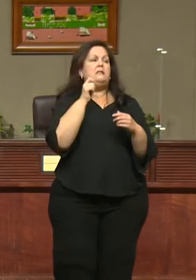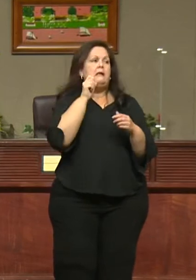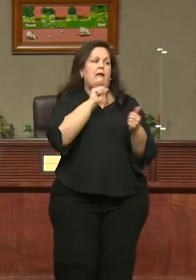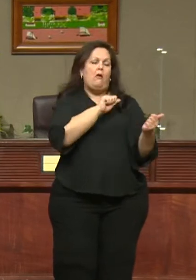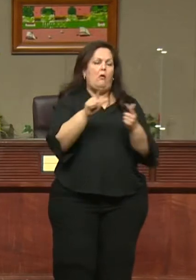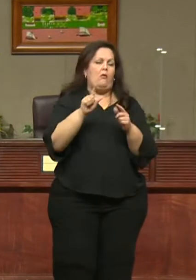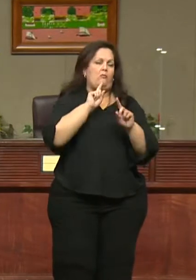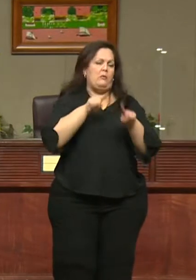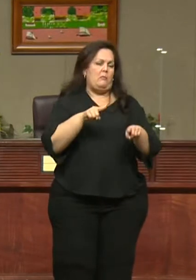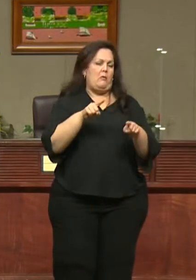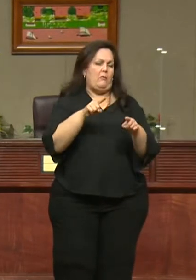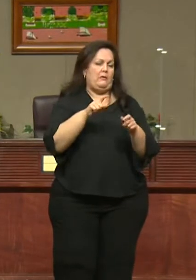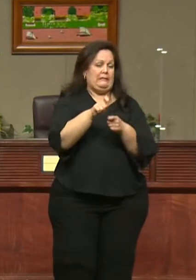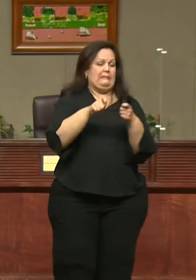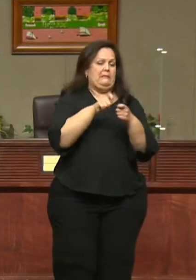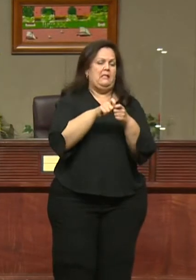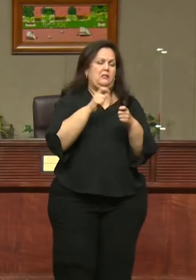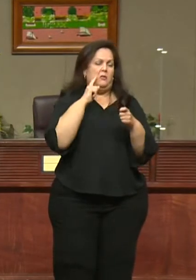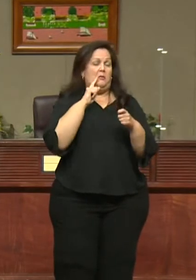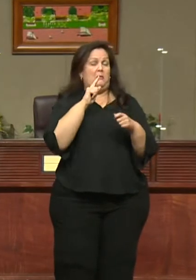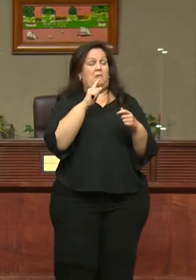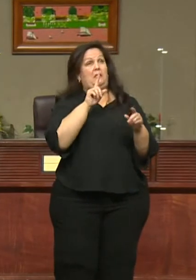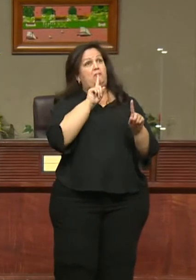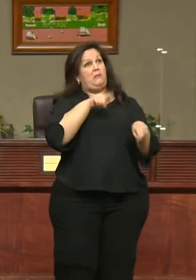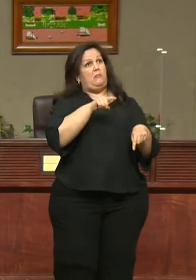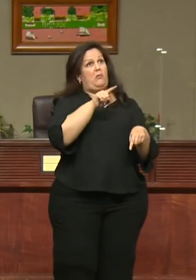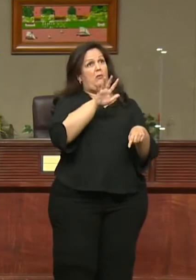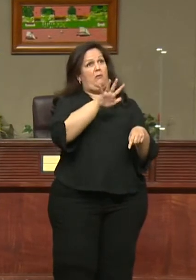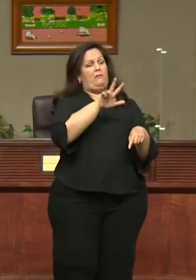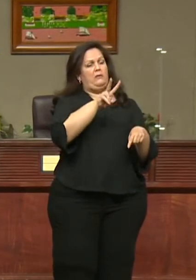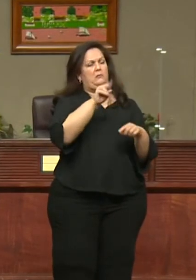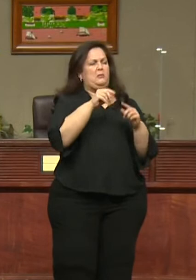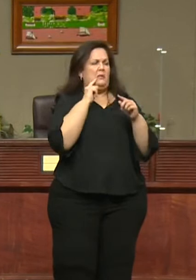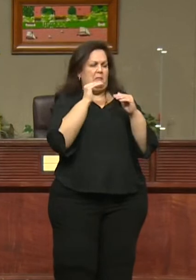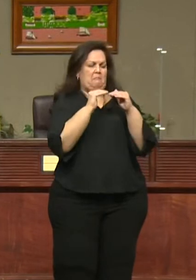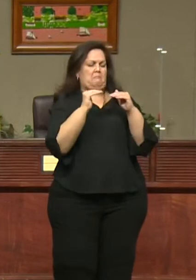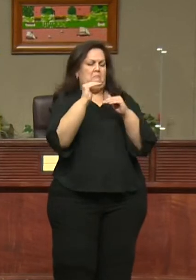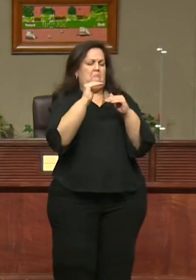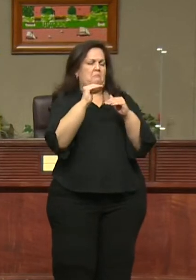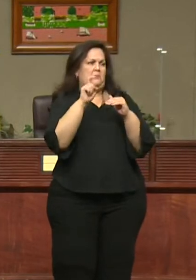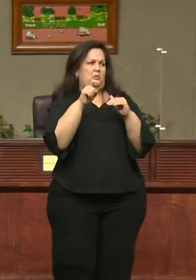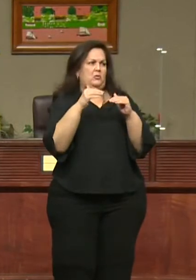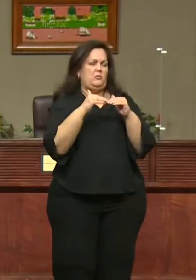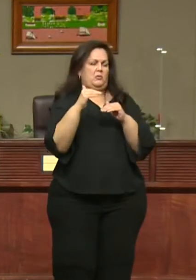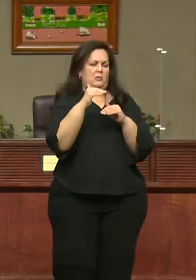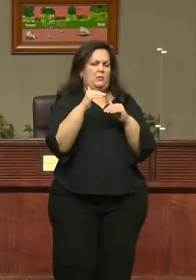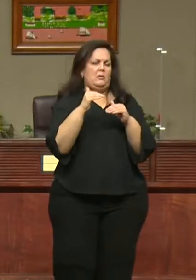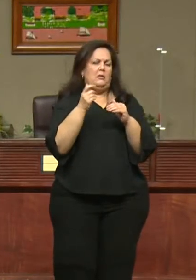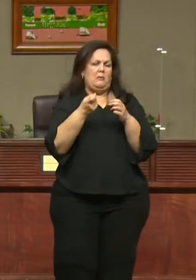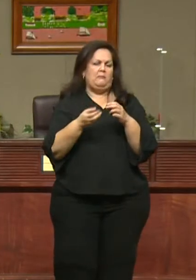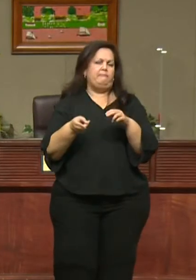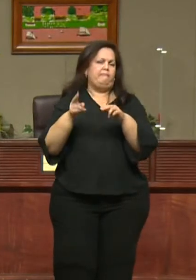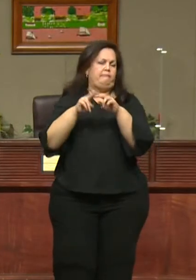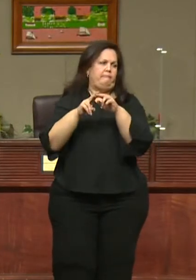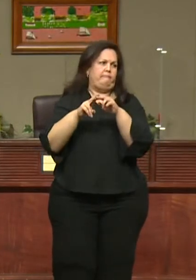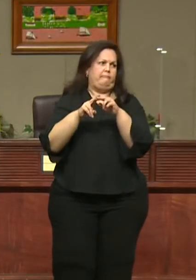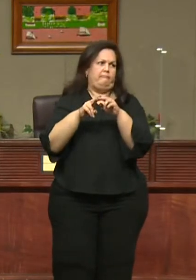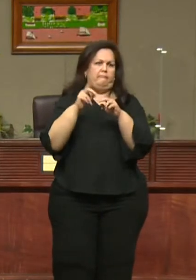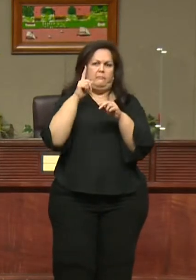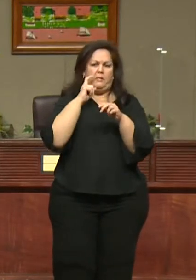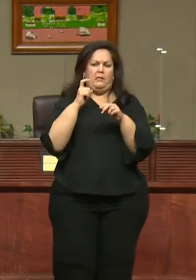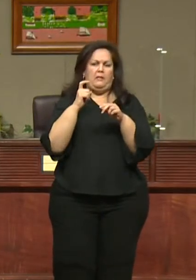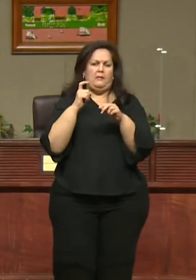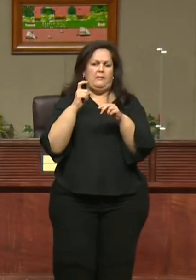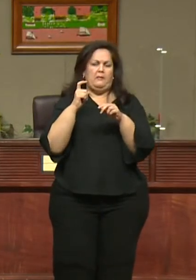and we have knowledge that about 5 to 8% could increase when data from the Department